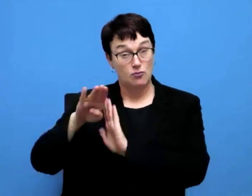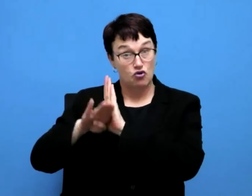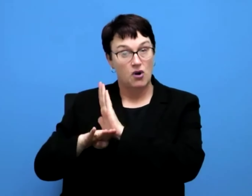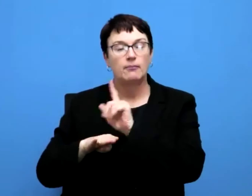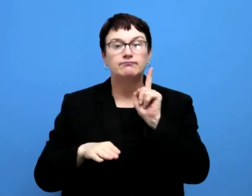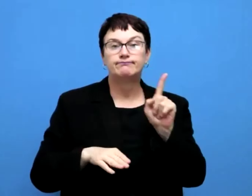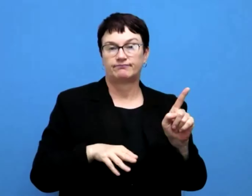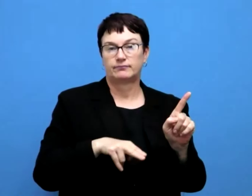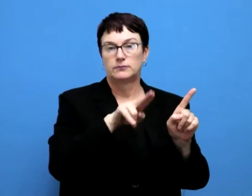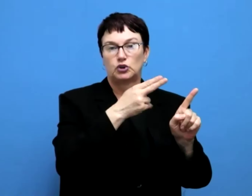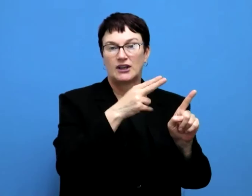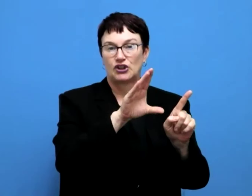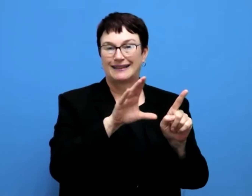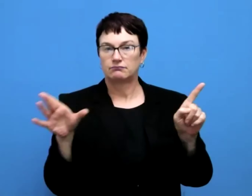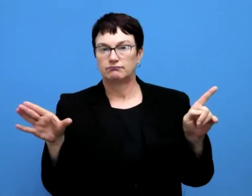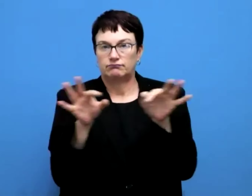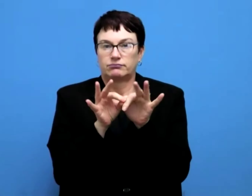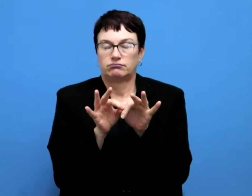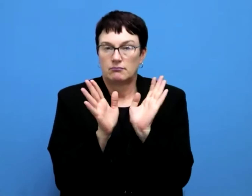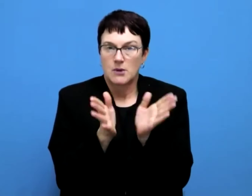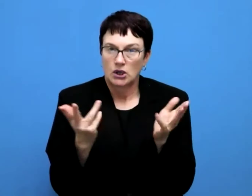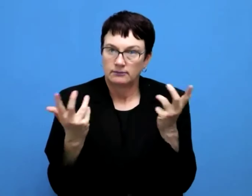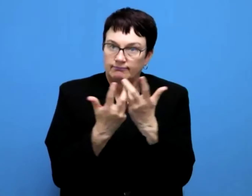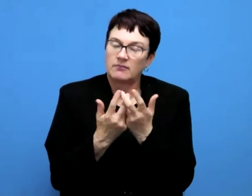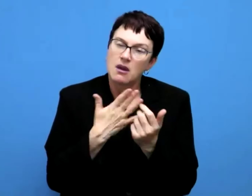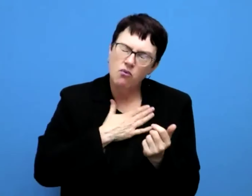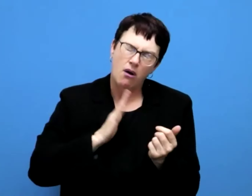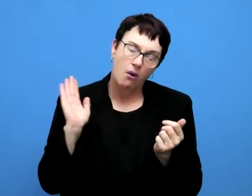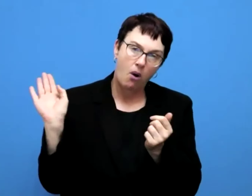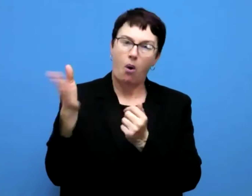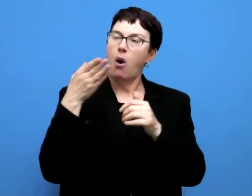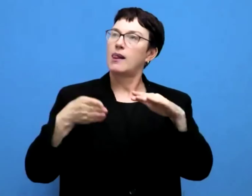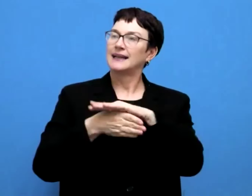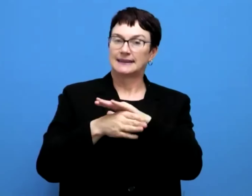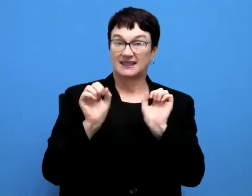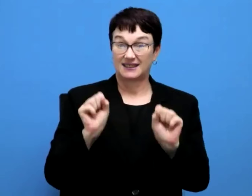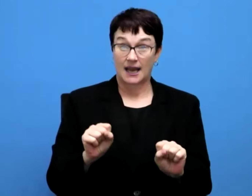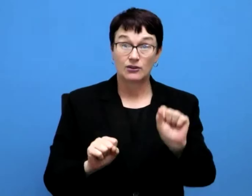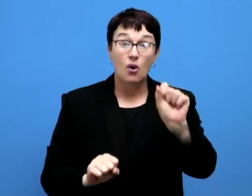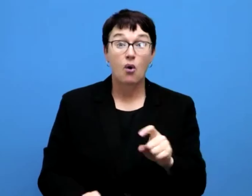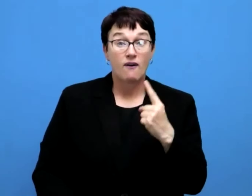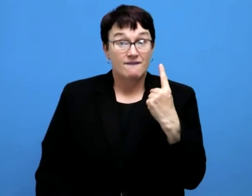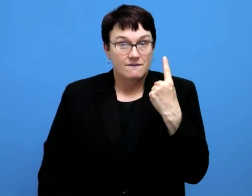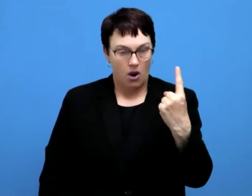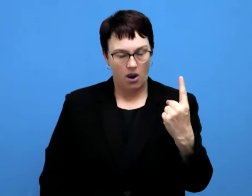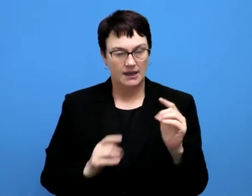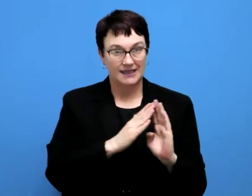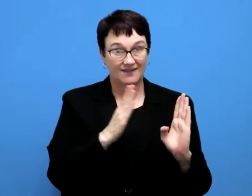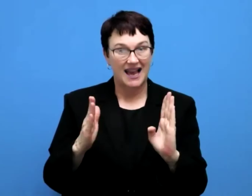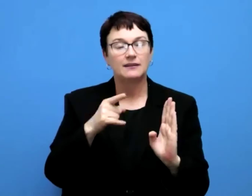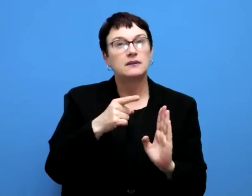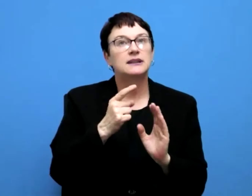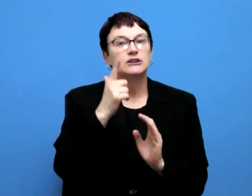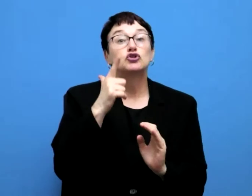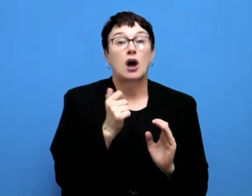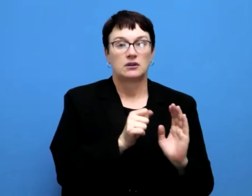and making services accessible to all. So during the first phase of this program, which ran from 2018 to 2024,